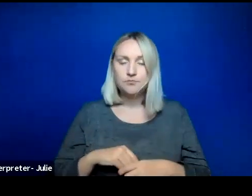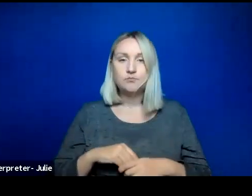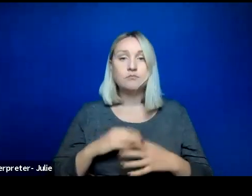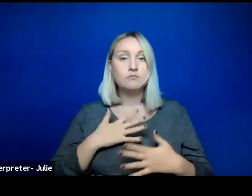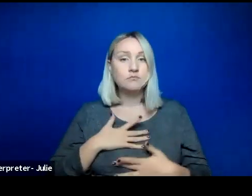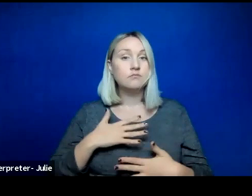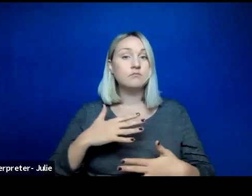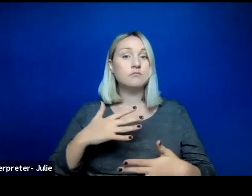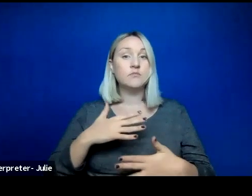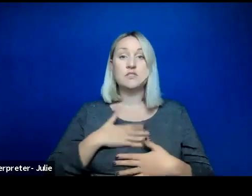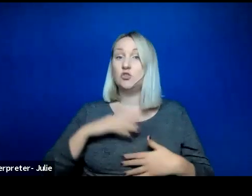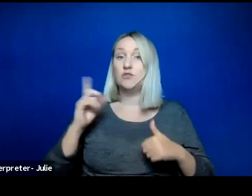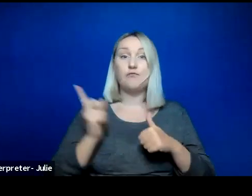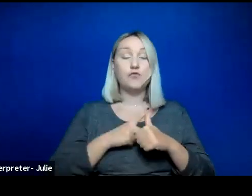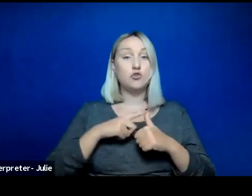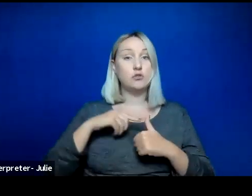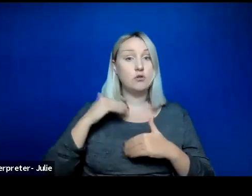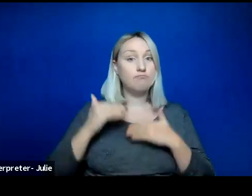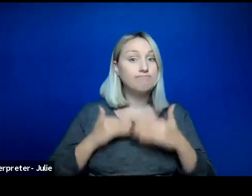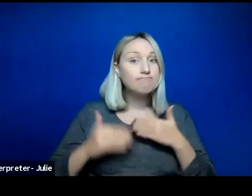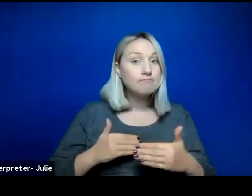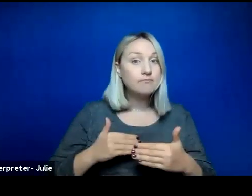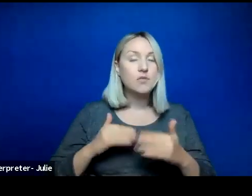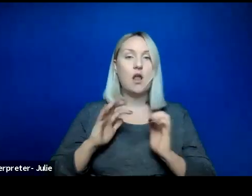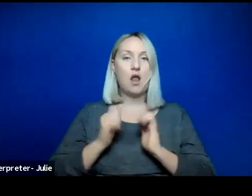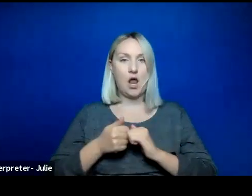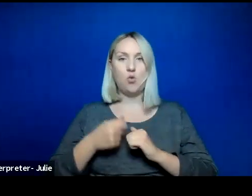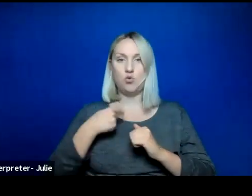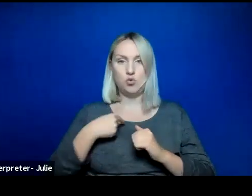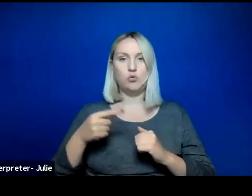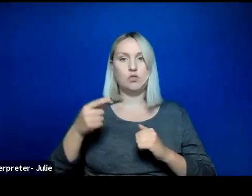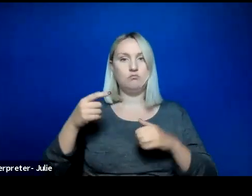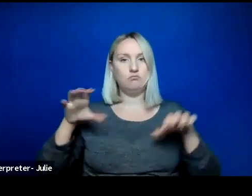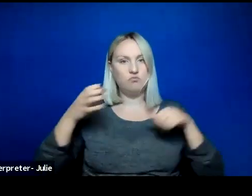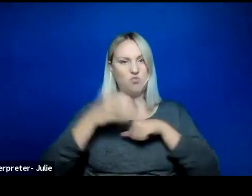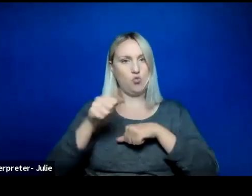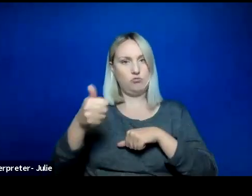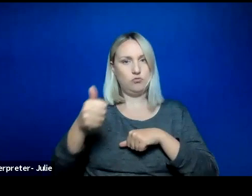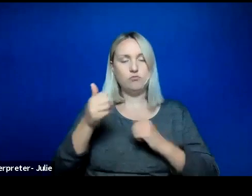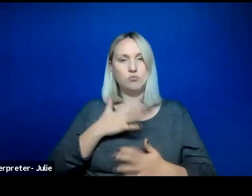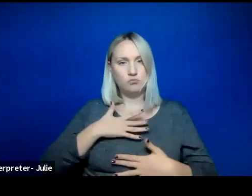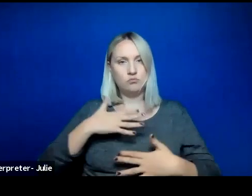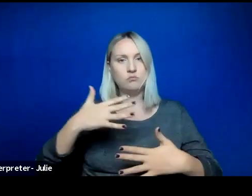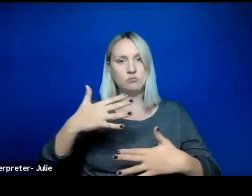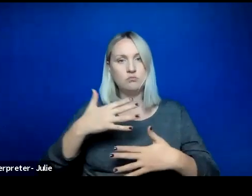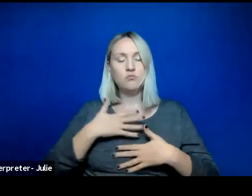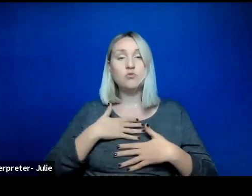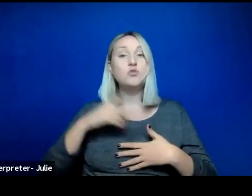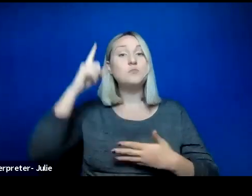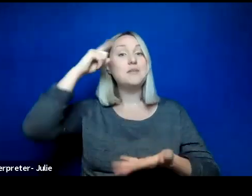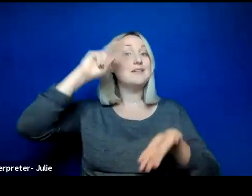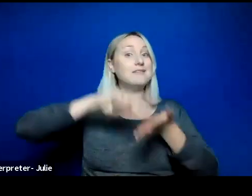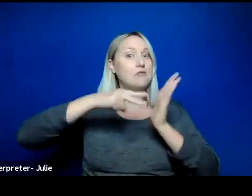This is the first step in directing your own actions, to just be